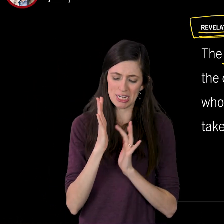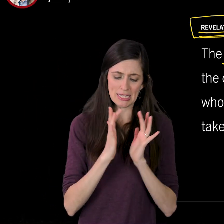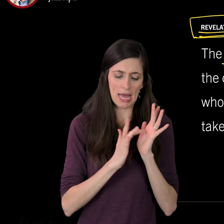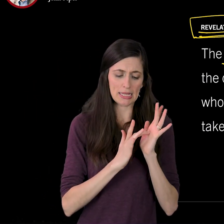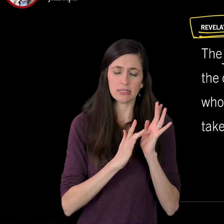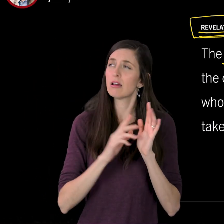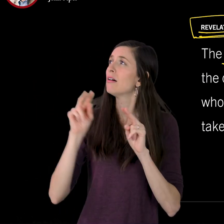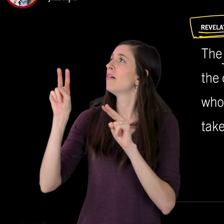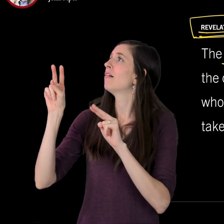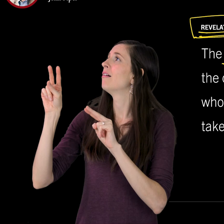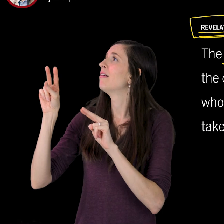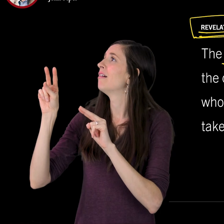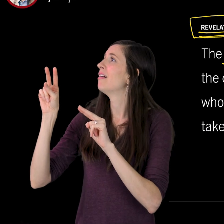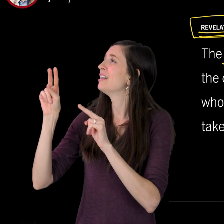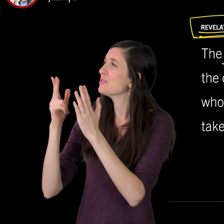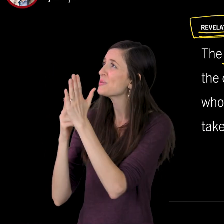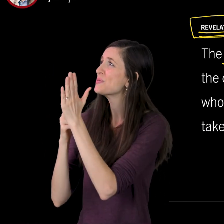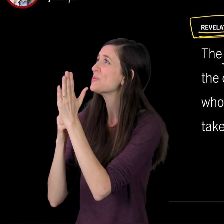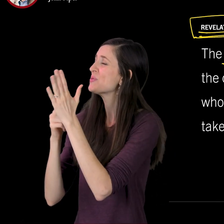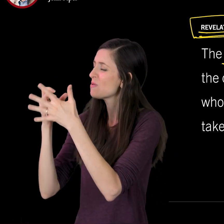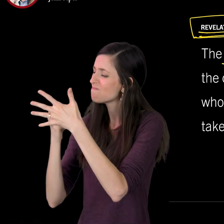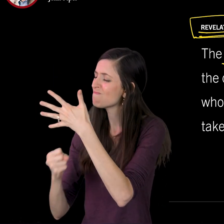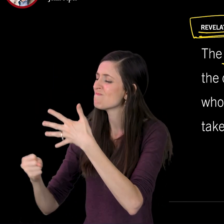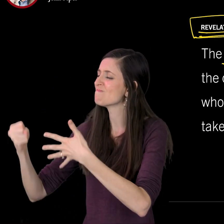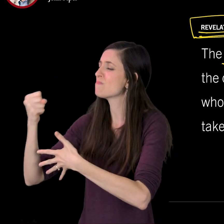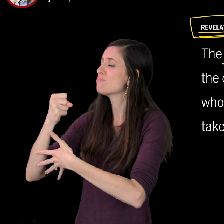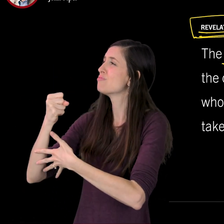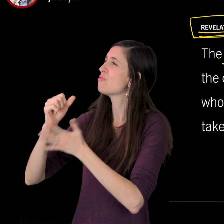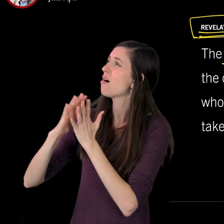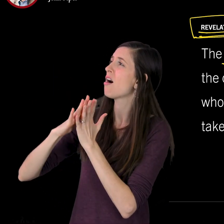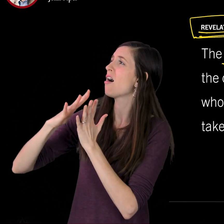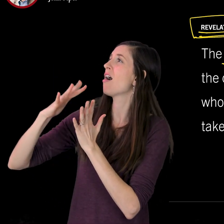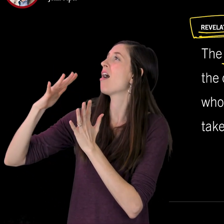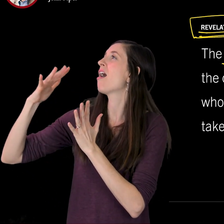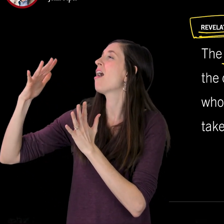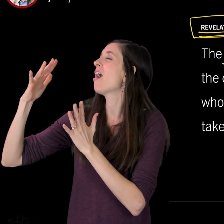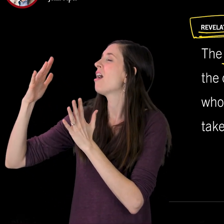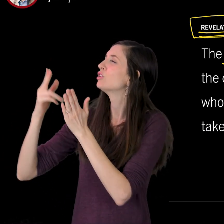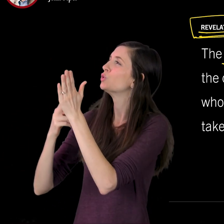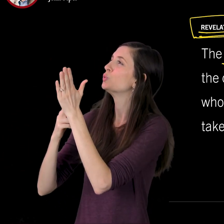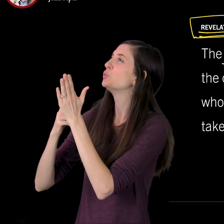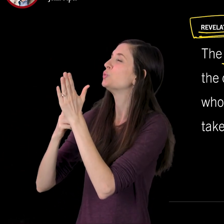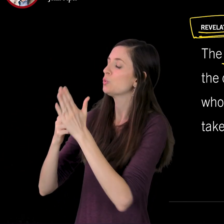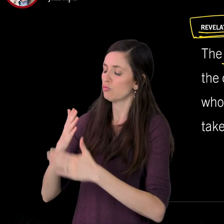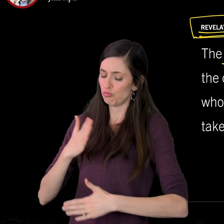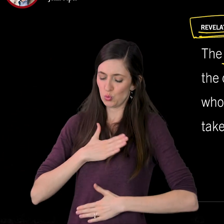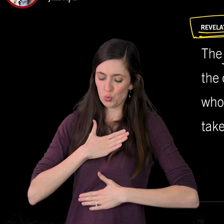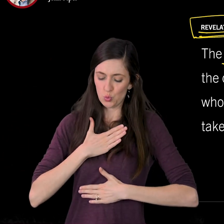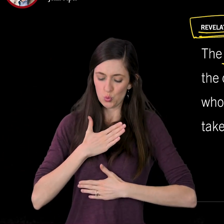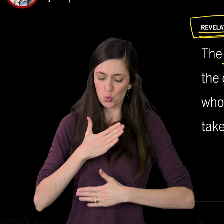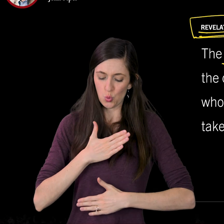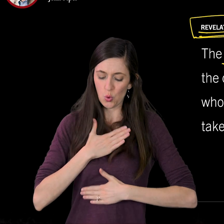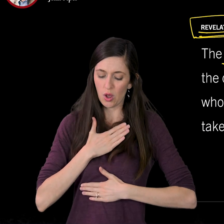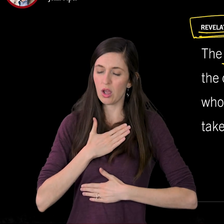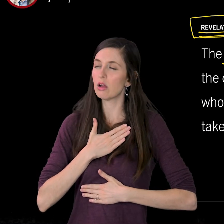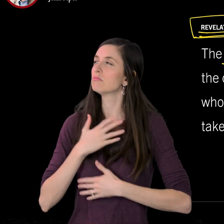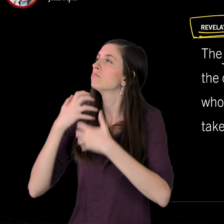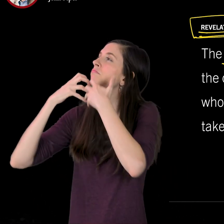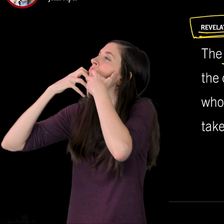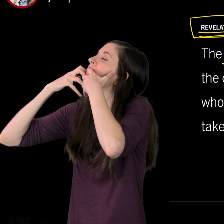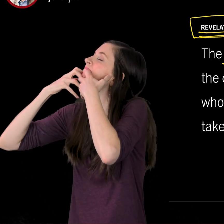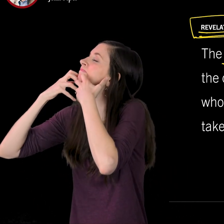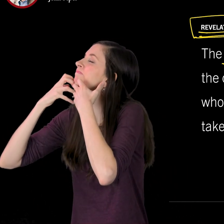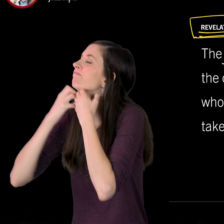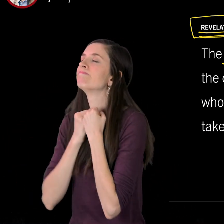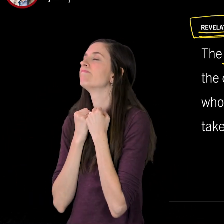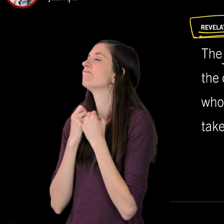and glorious and a superior truth a superior joy a superior